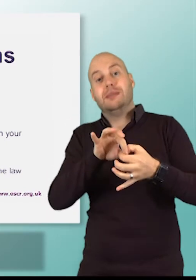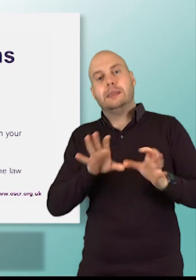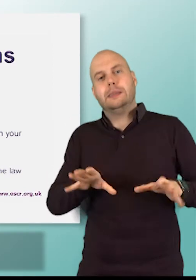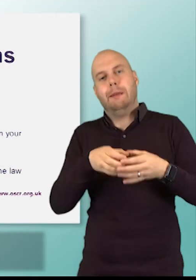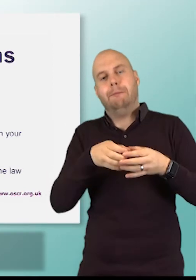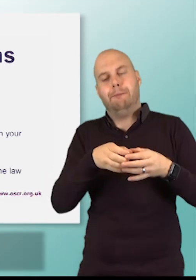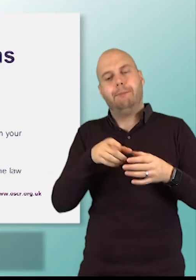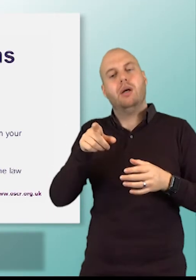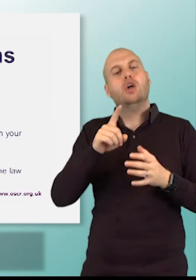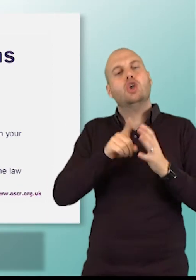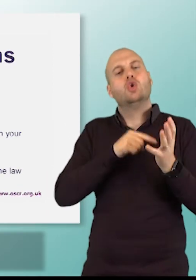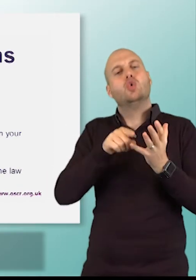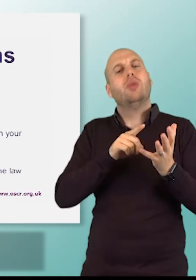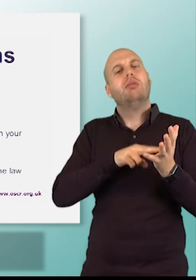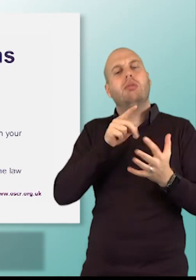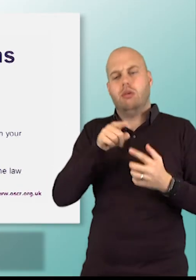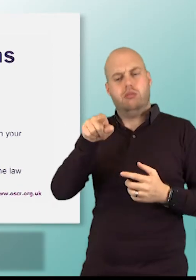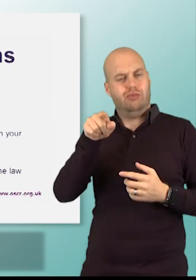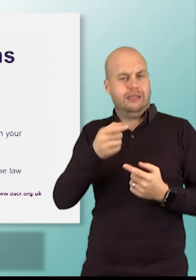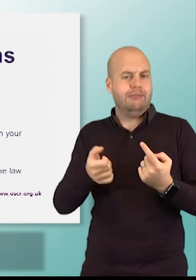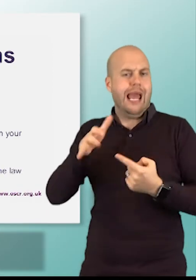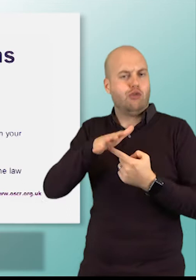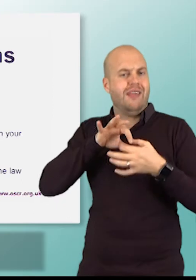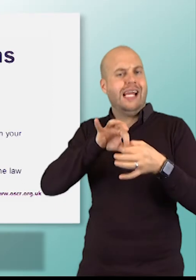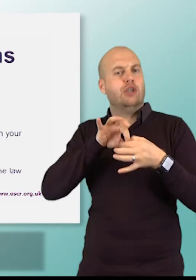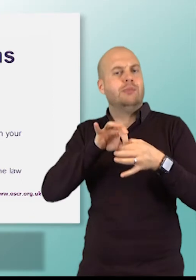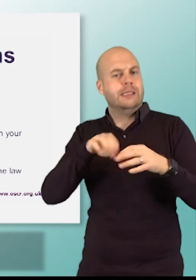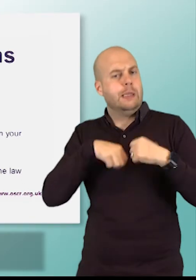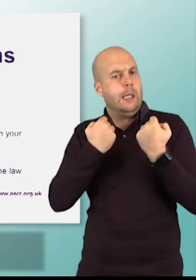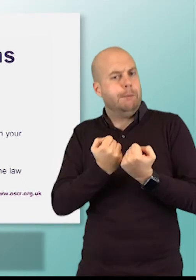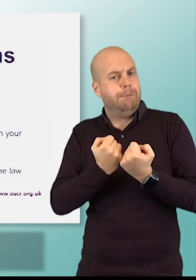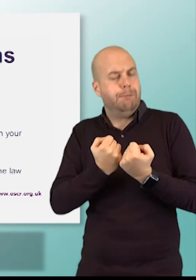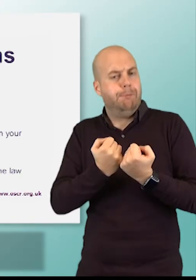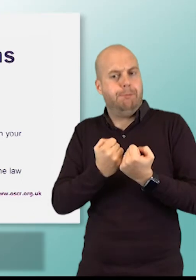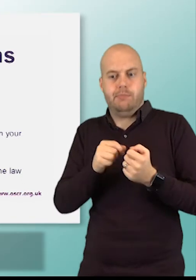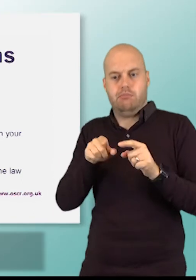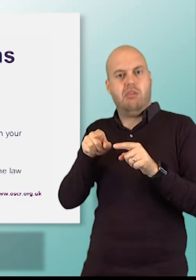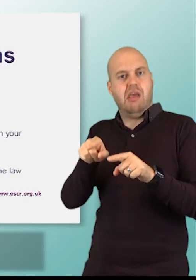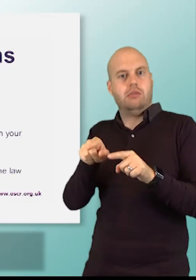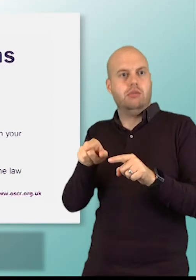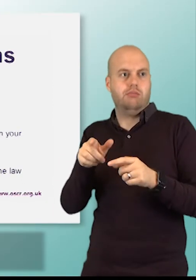and Jude Turbine, you'll hear from Jude later. Jude heads the engagement team, so that is